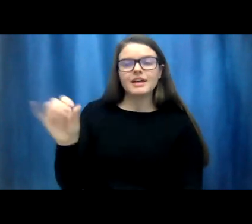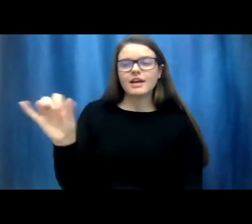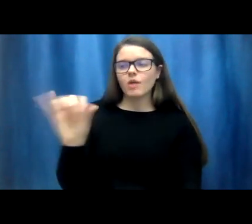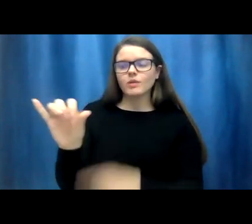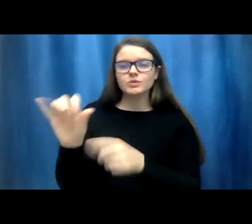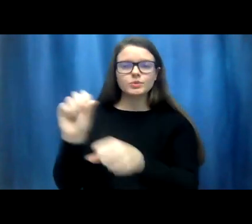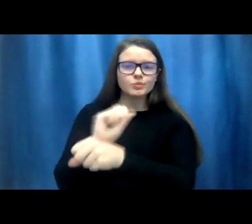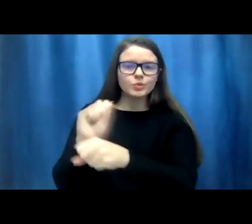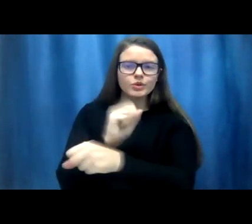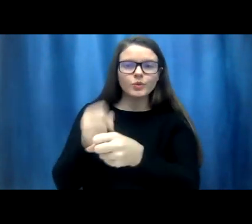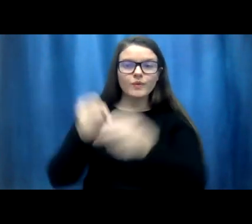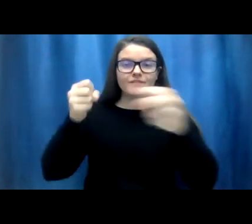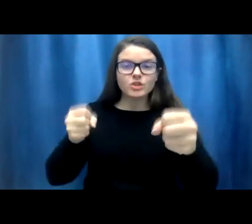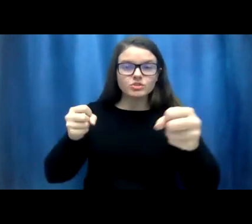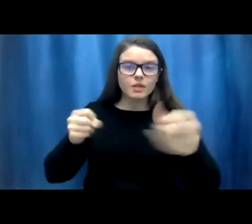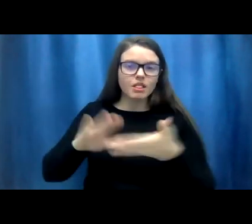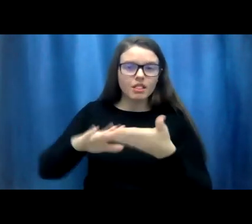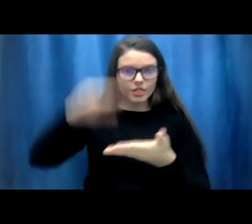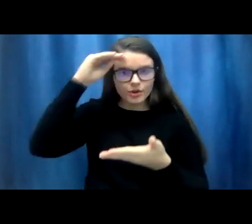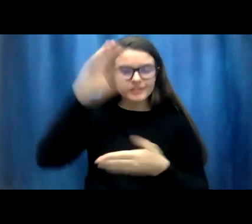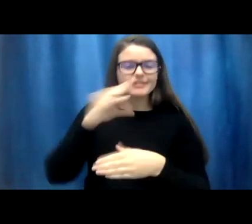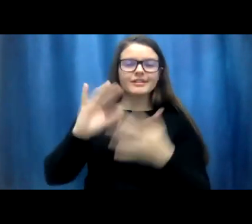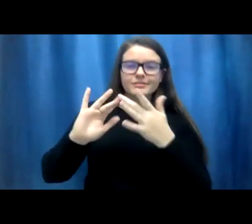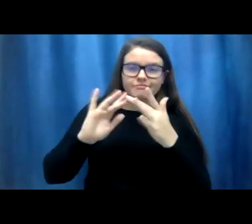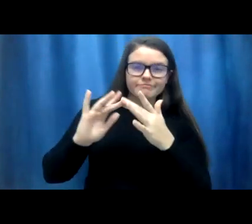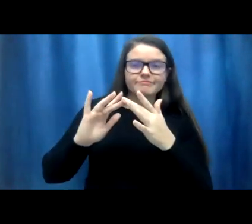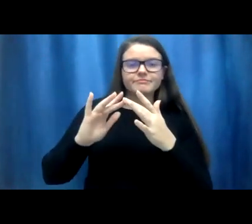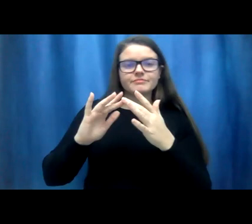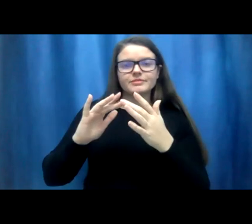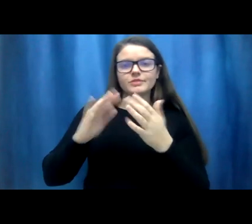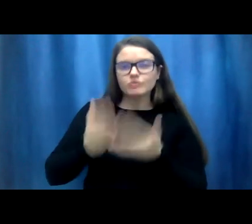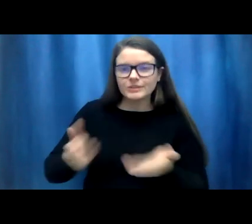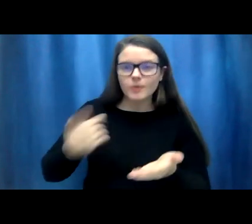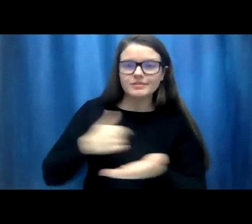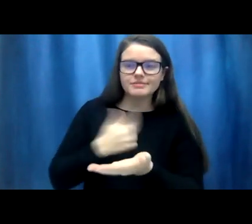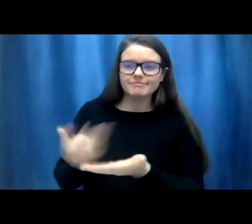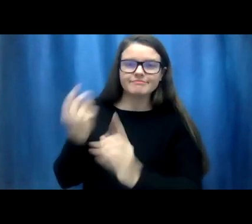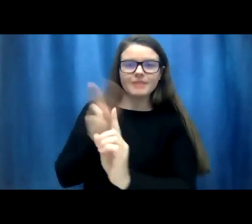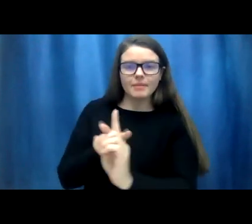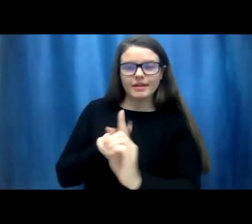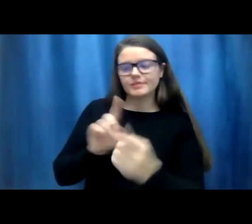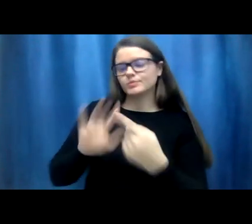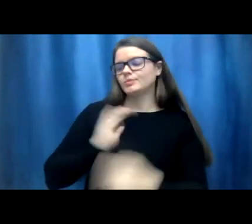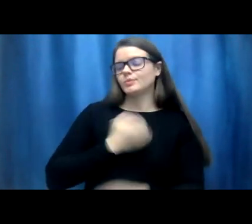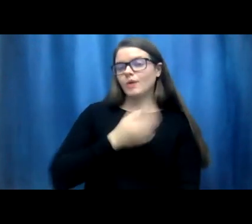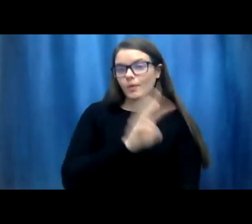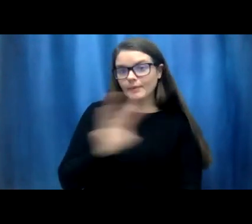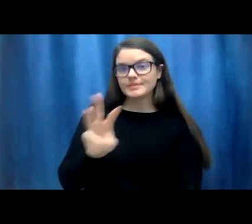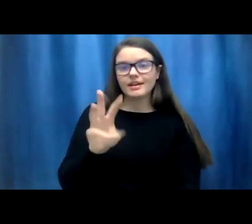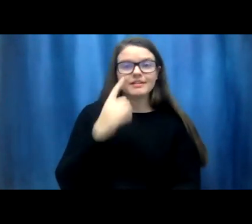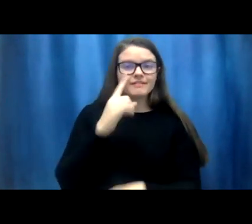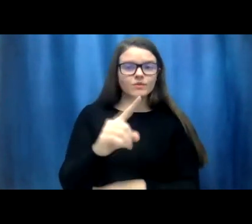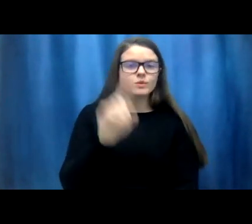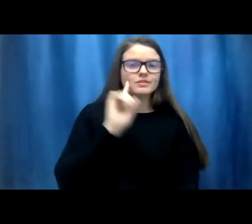virtual learning and resources that we can apply through our website and for the deaf and hard of hearing